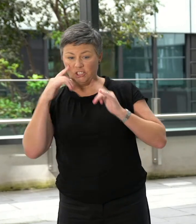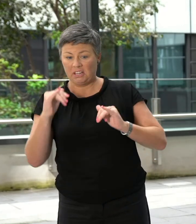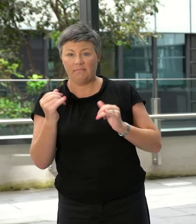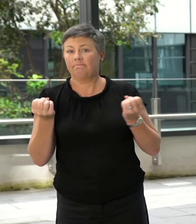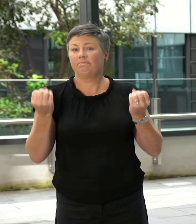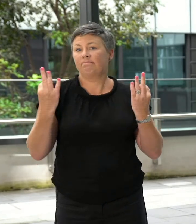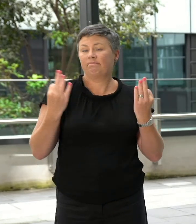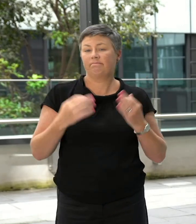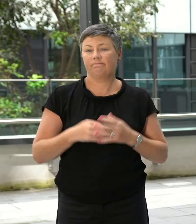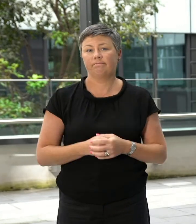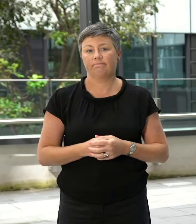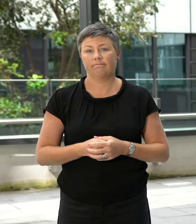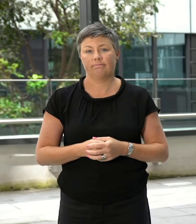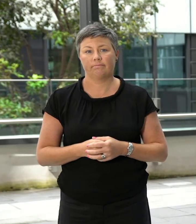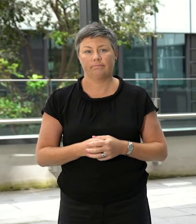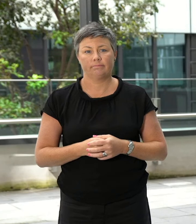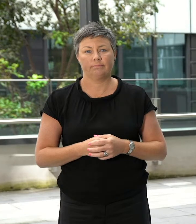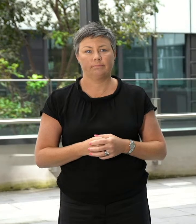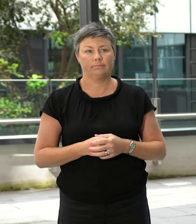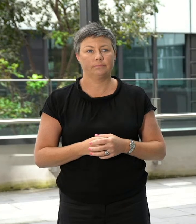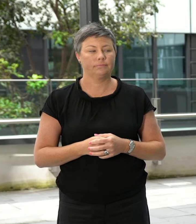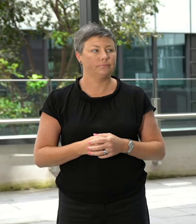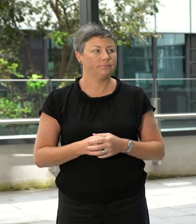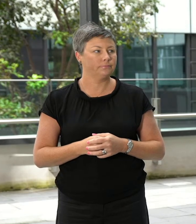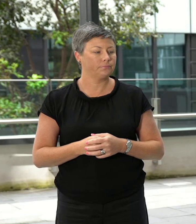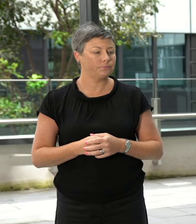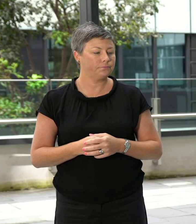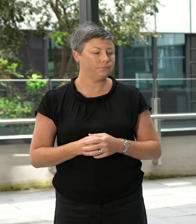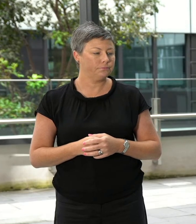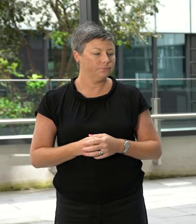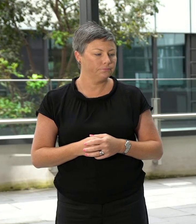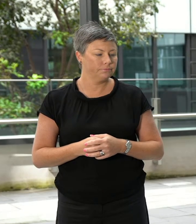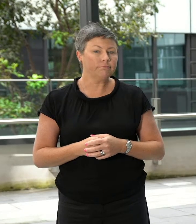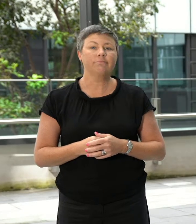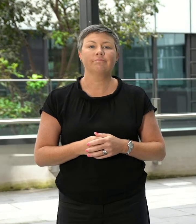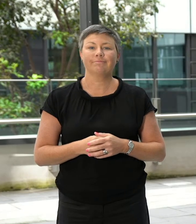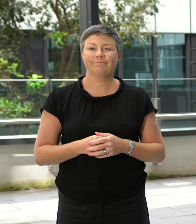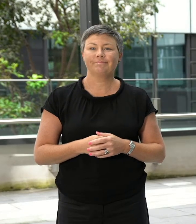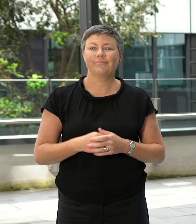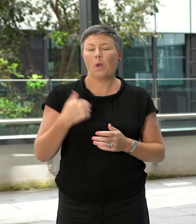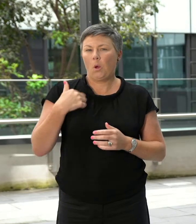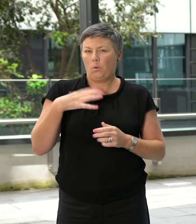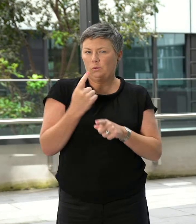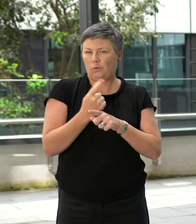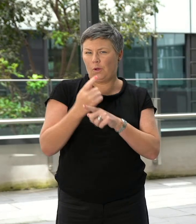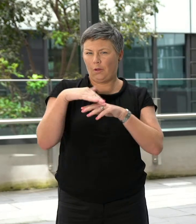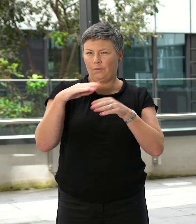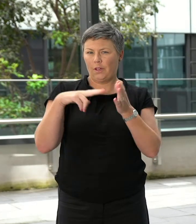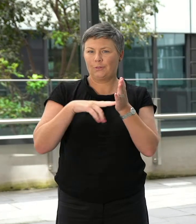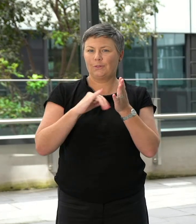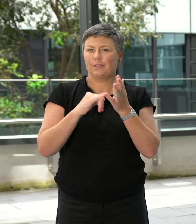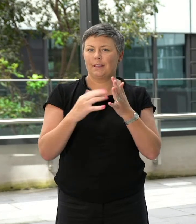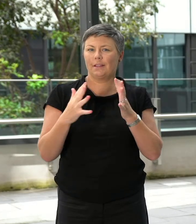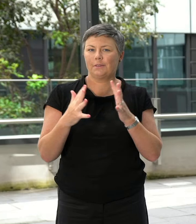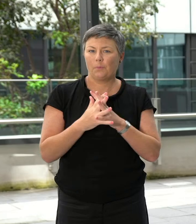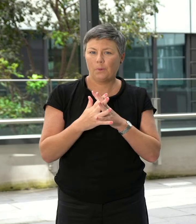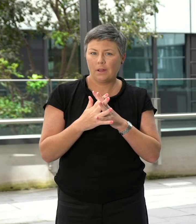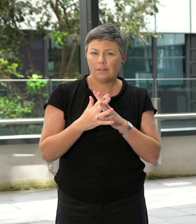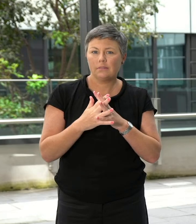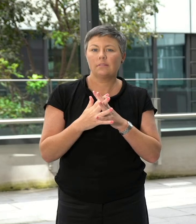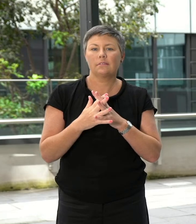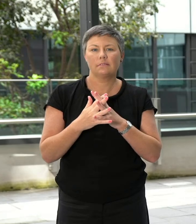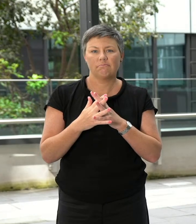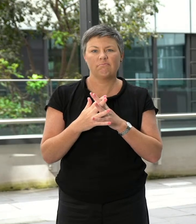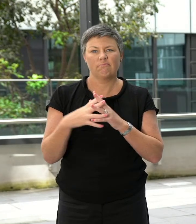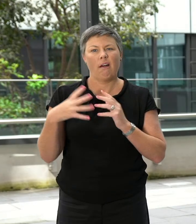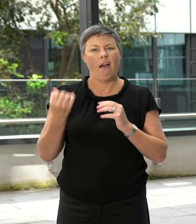public health work and the follow-up, which will continue. I do just want to mention the New South Wales quarantine worker case